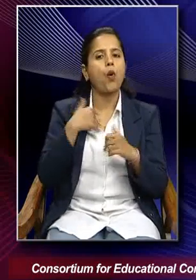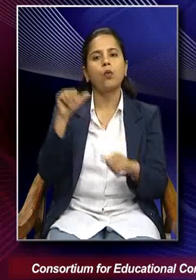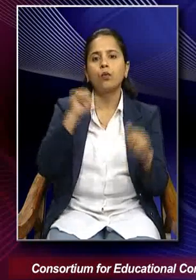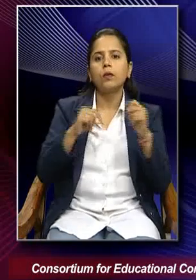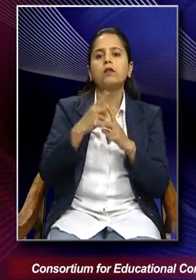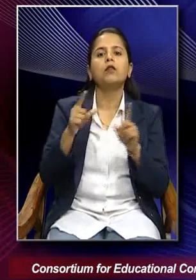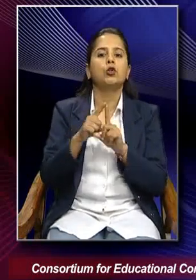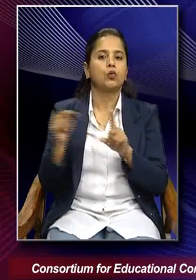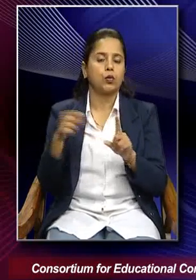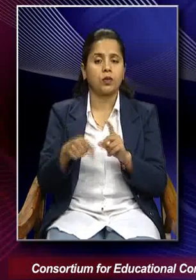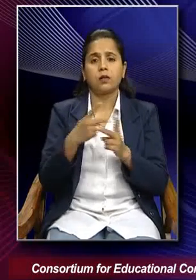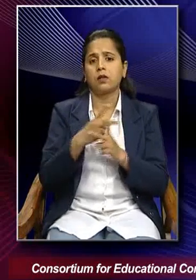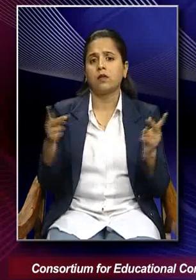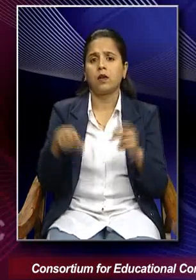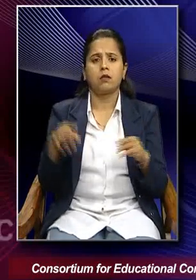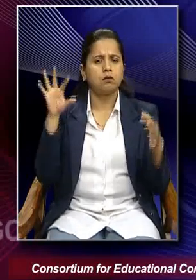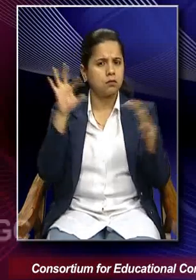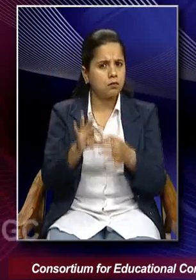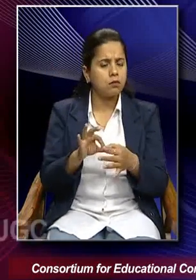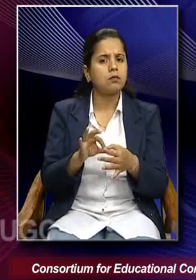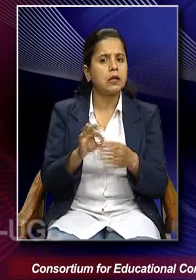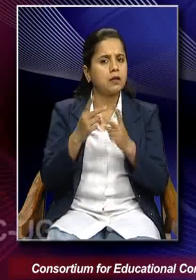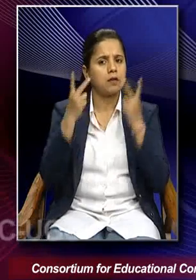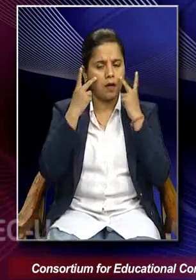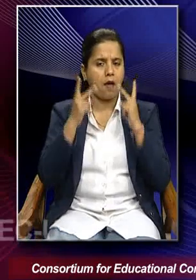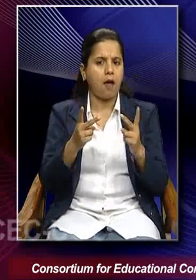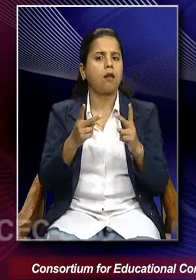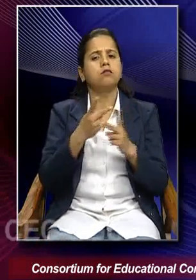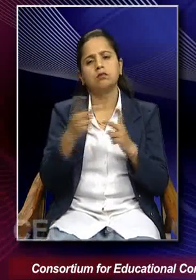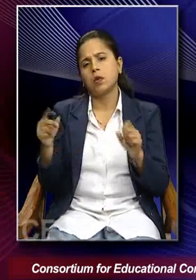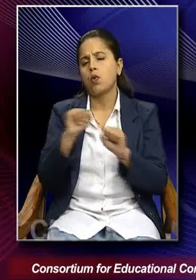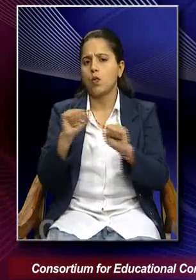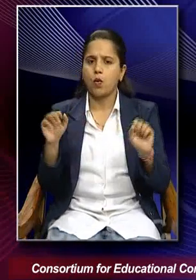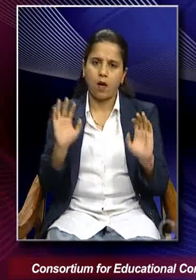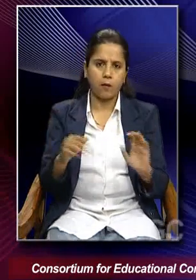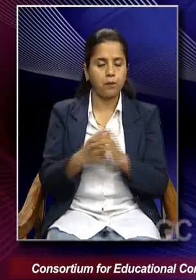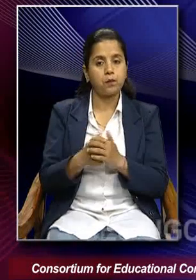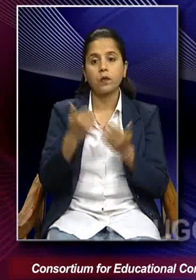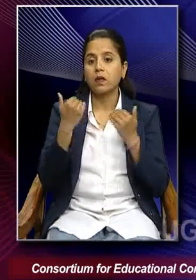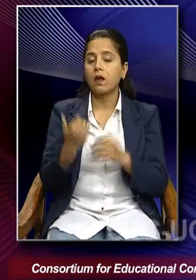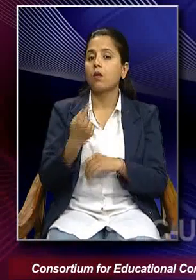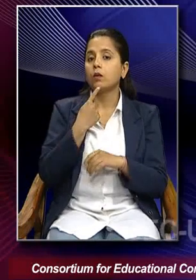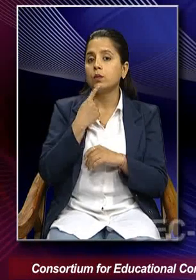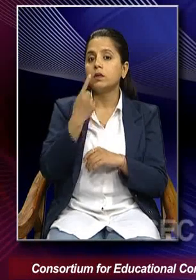them, and various injunctions related to them respectively. Now coming